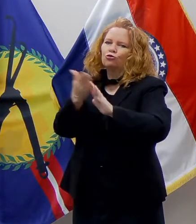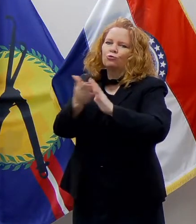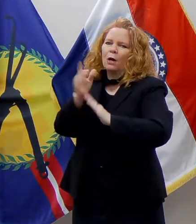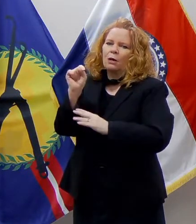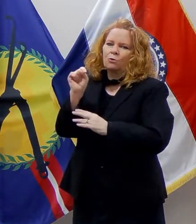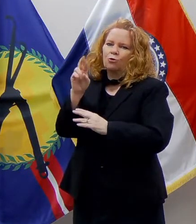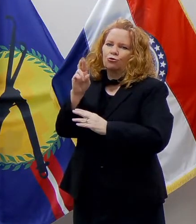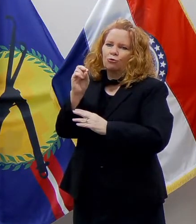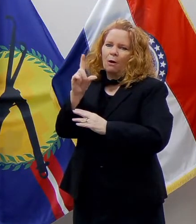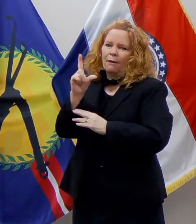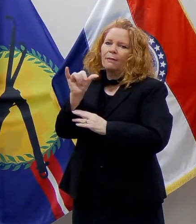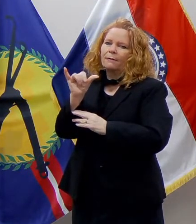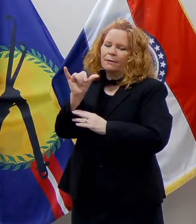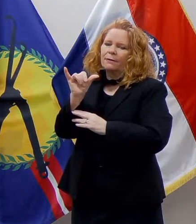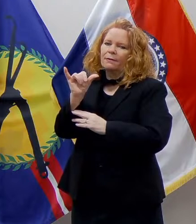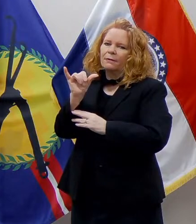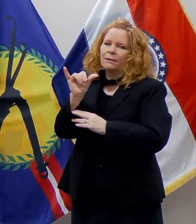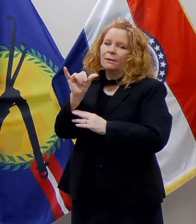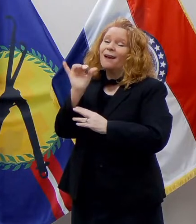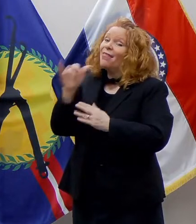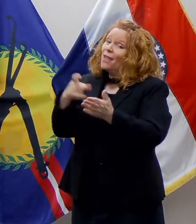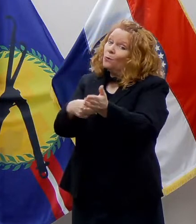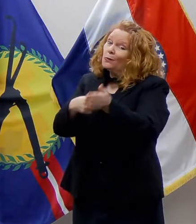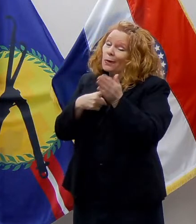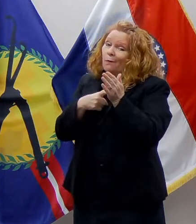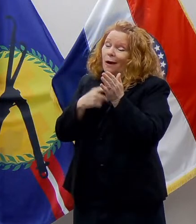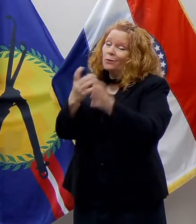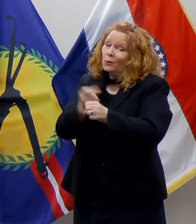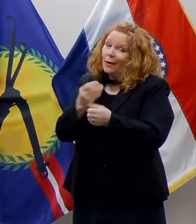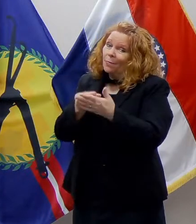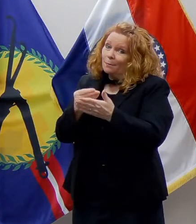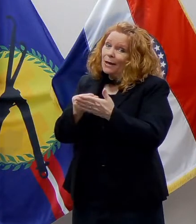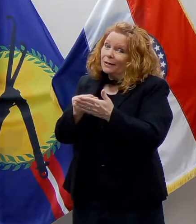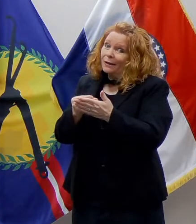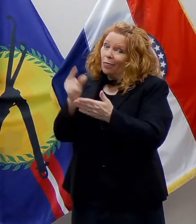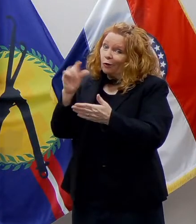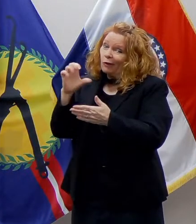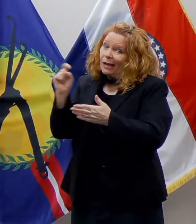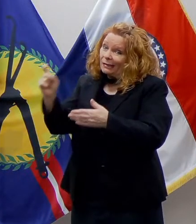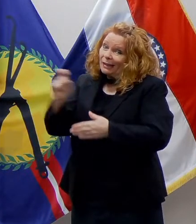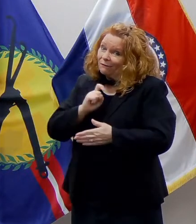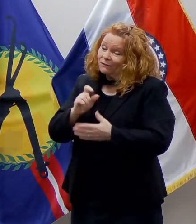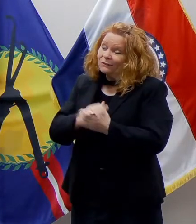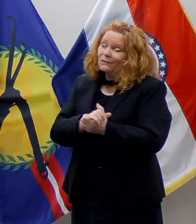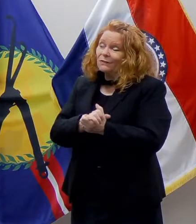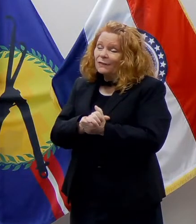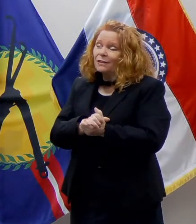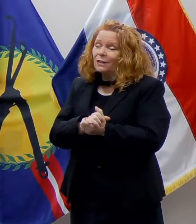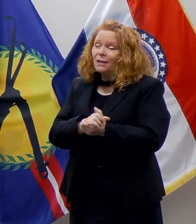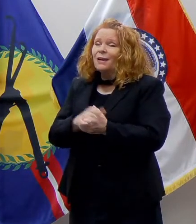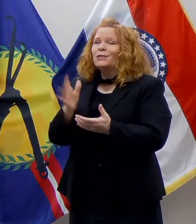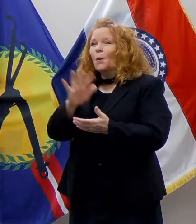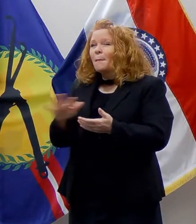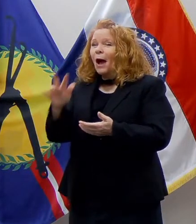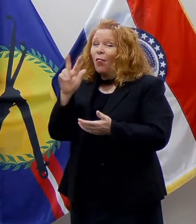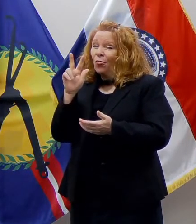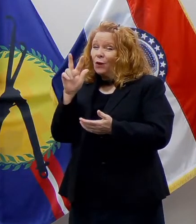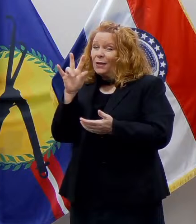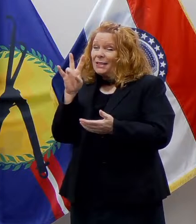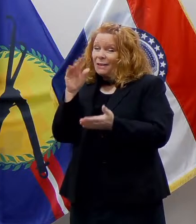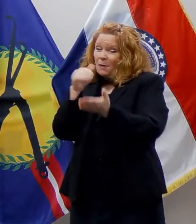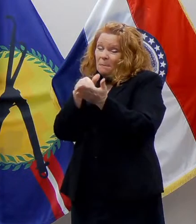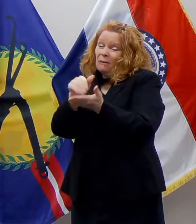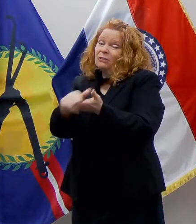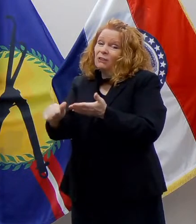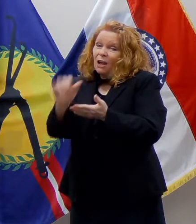trolley, which was required in order to receive those funds. At risk is around $37 million of